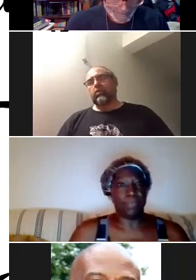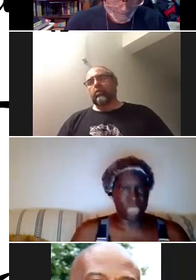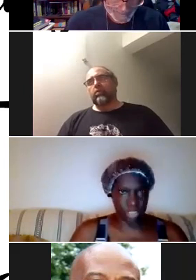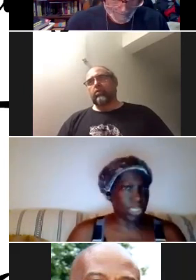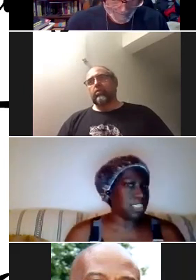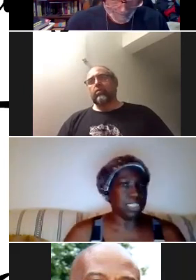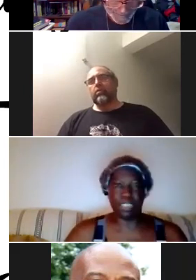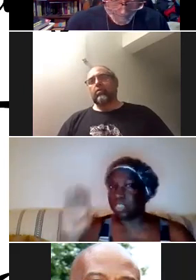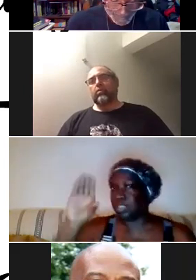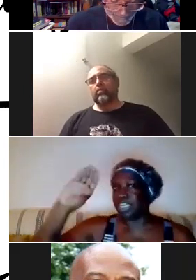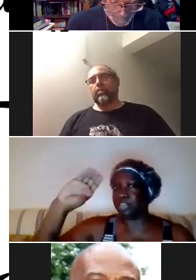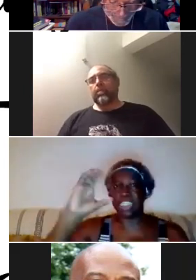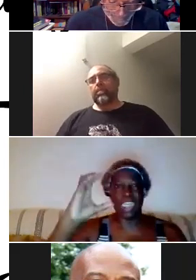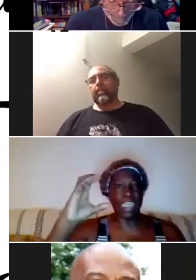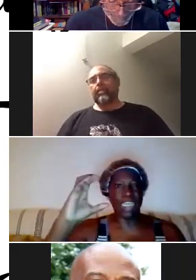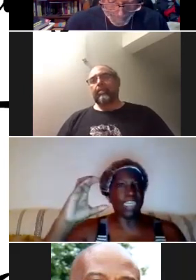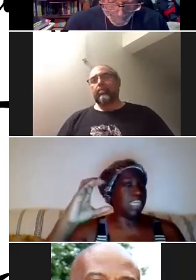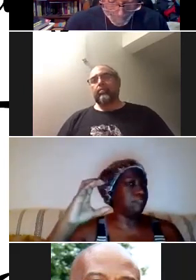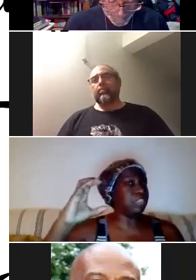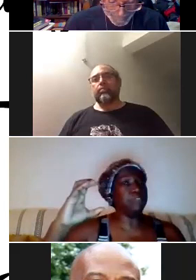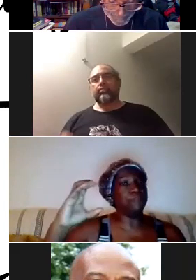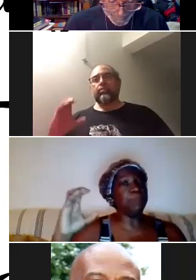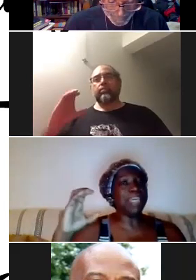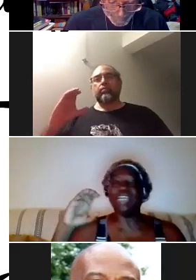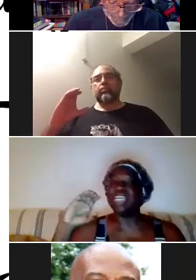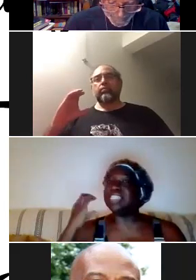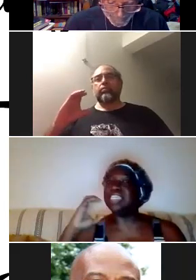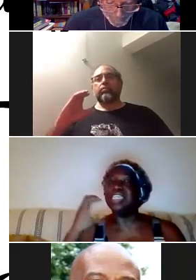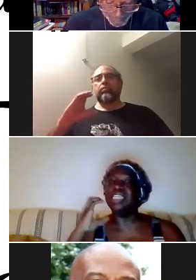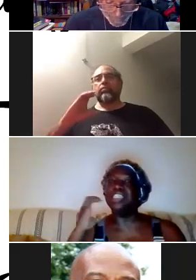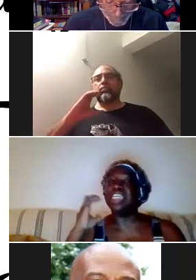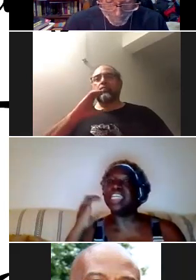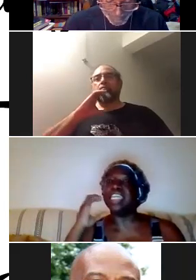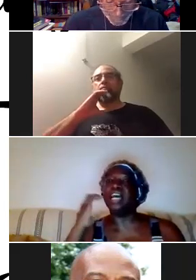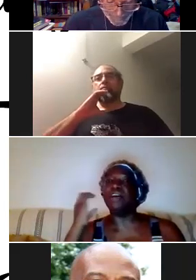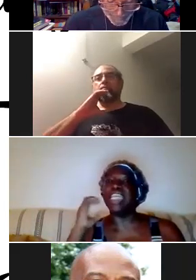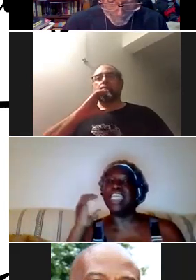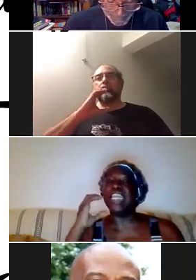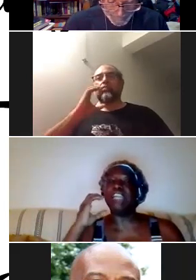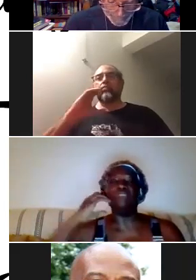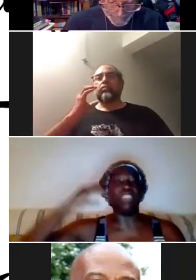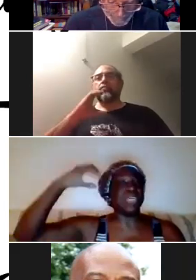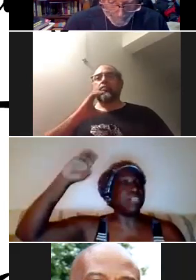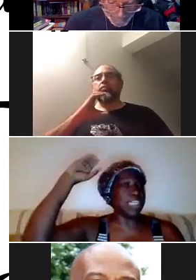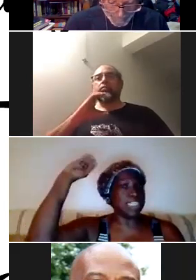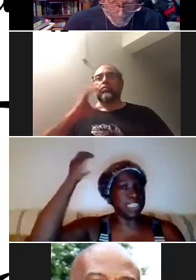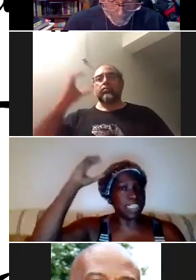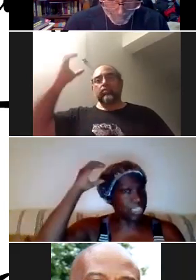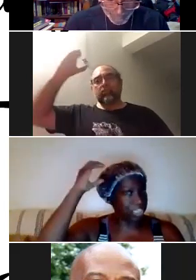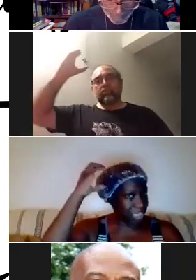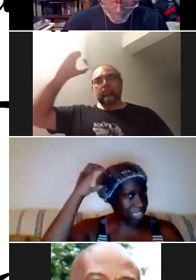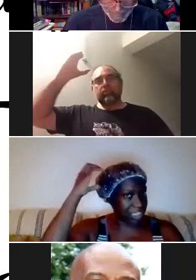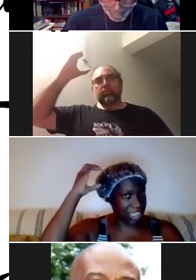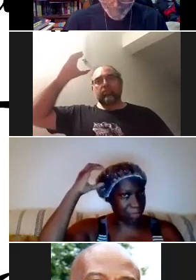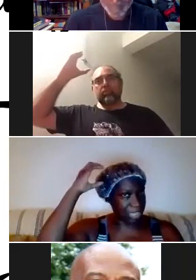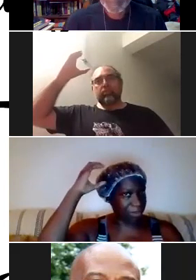Cousin. Let's do cousin. So the letter C. If it's a female cousin, you shake it down here. If it's a male cousin,